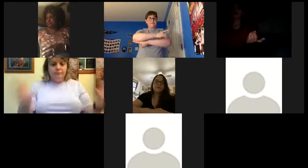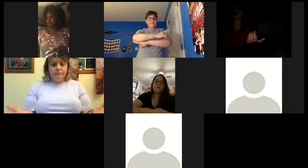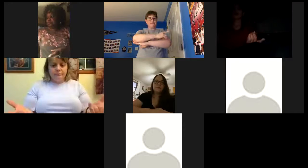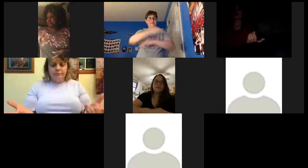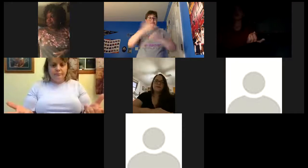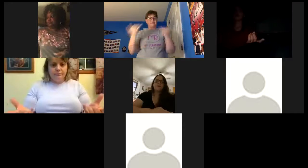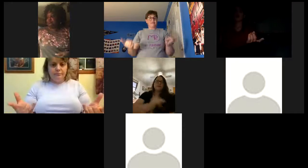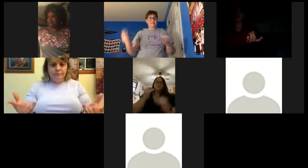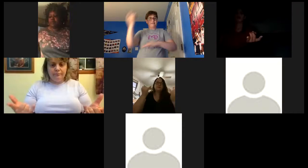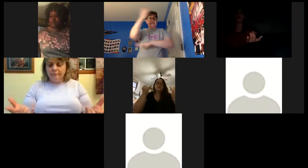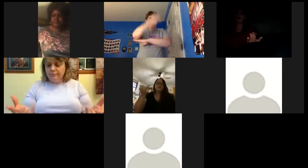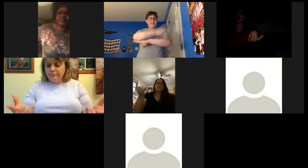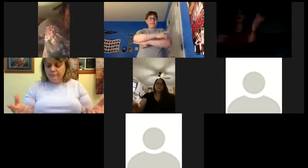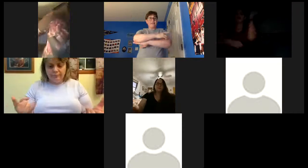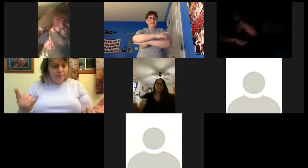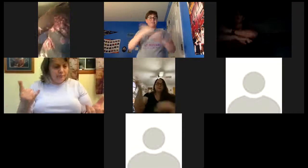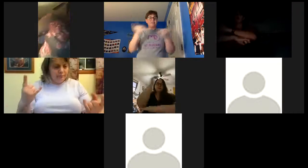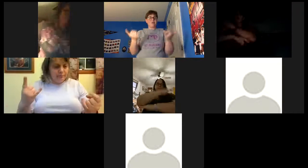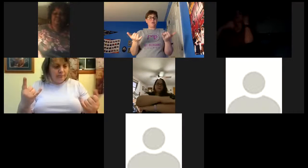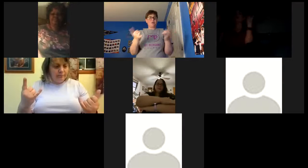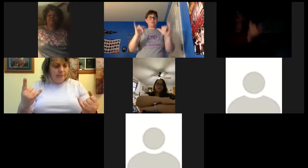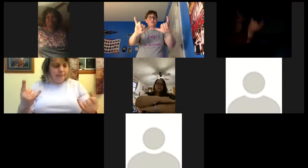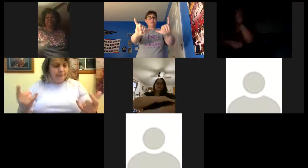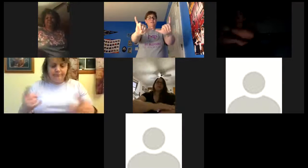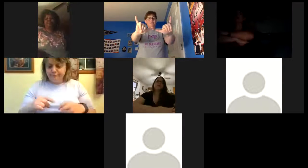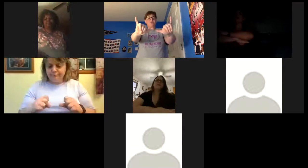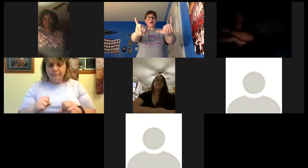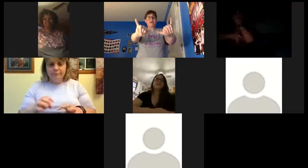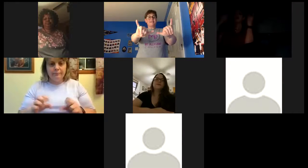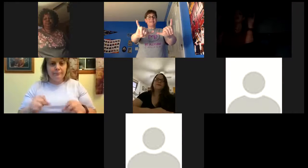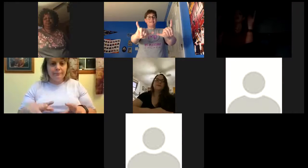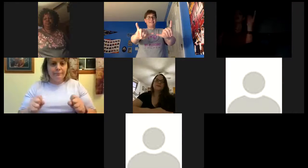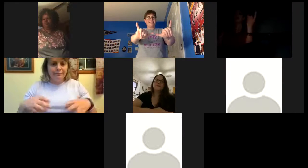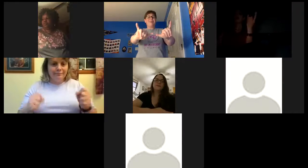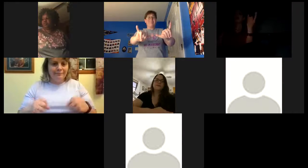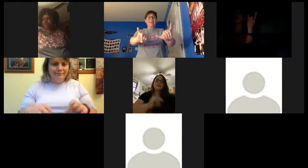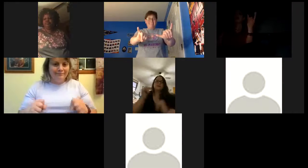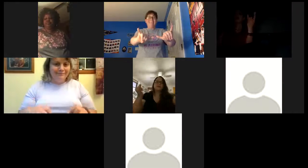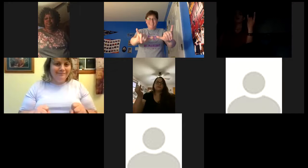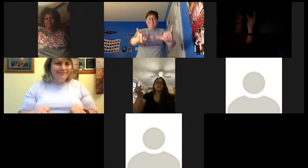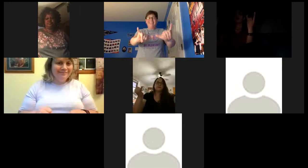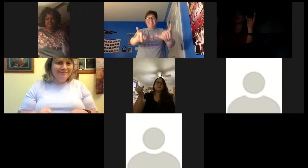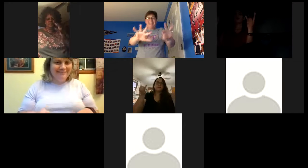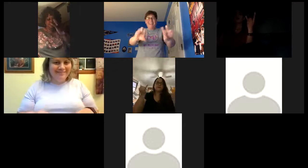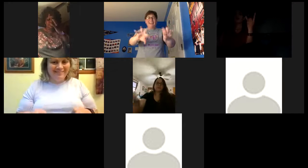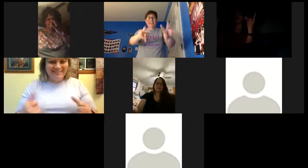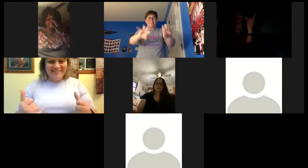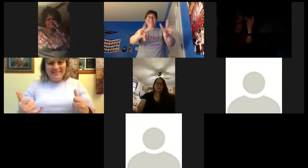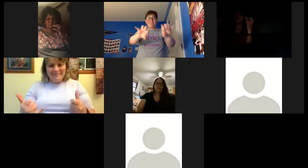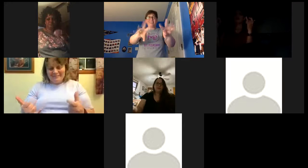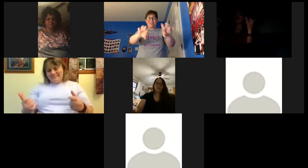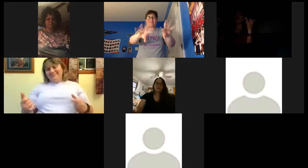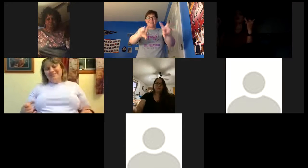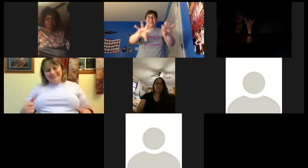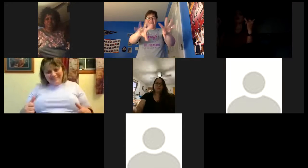today. And I know that feels kind of weird. So it's your Y's. There you go. Yeah. I have to do